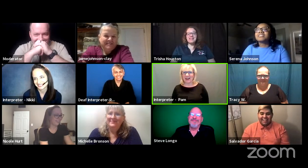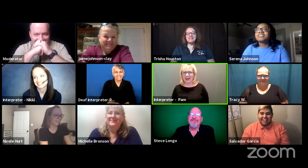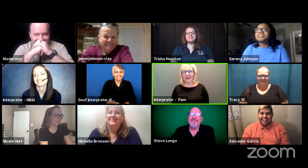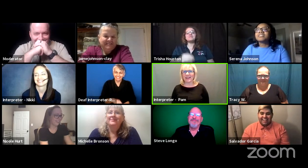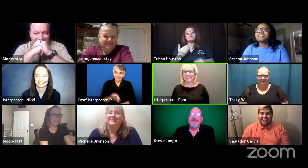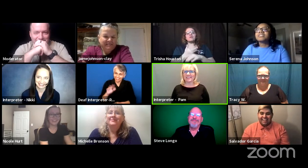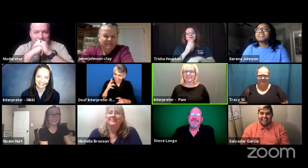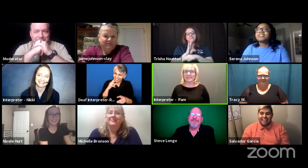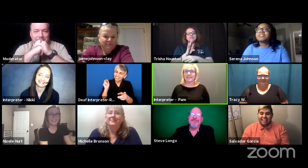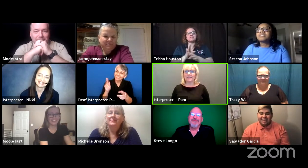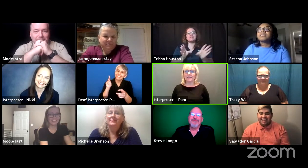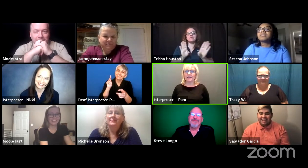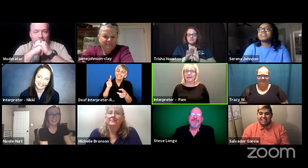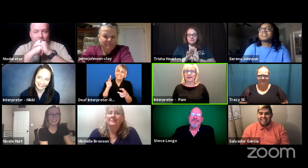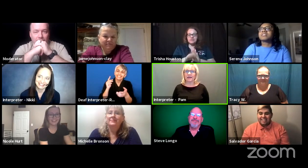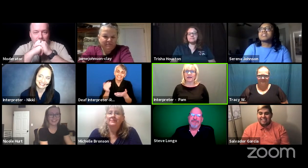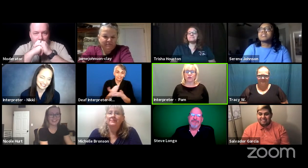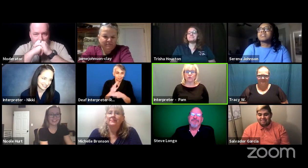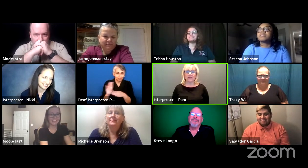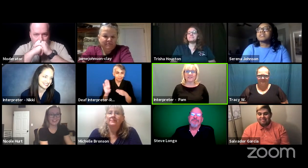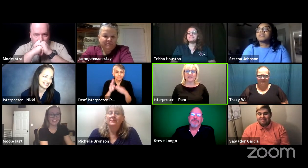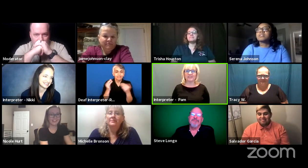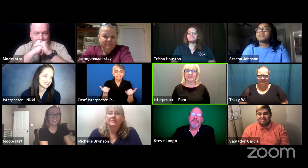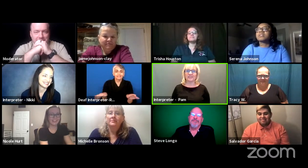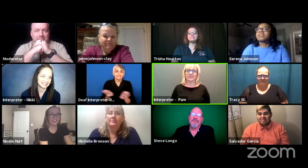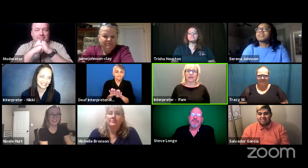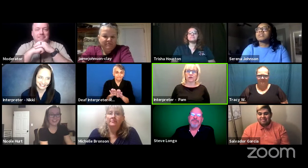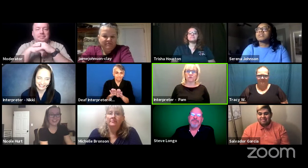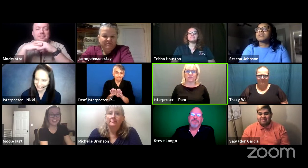All right. New business is closed.